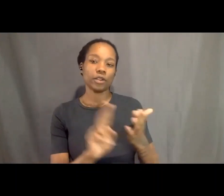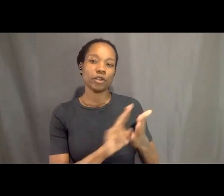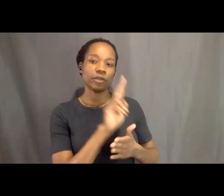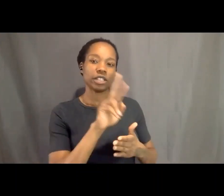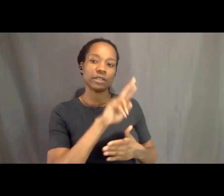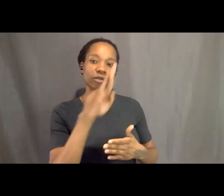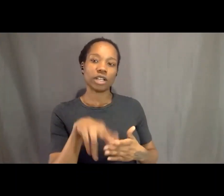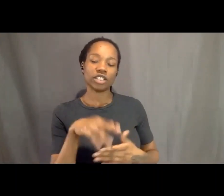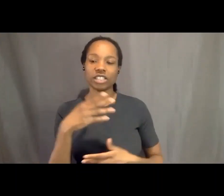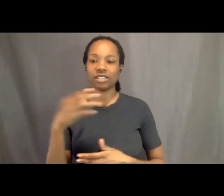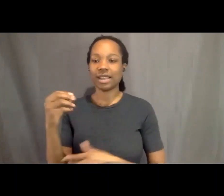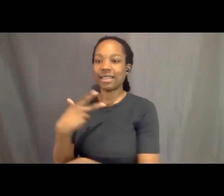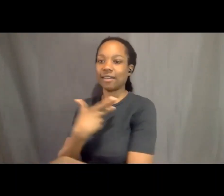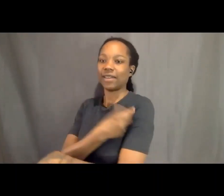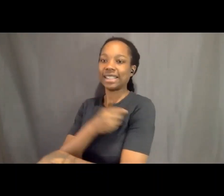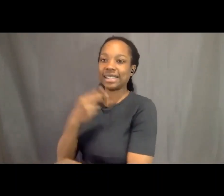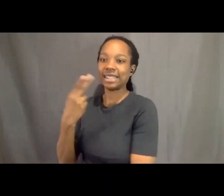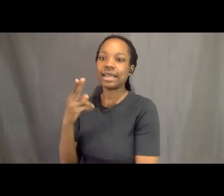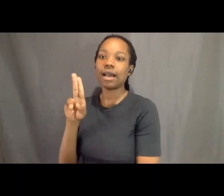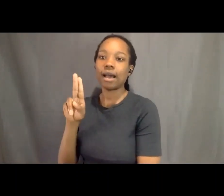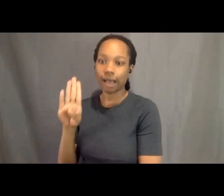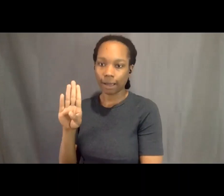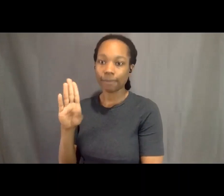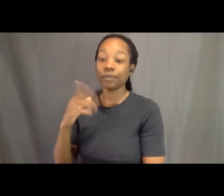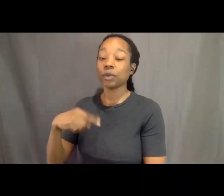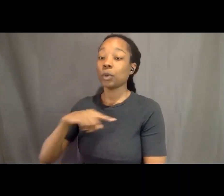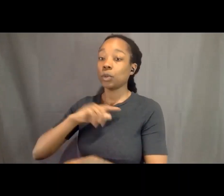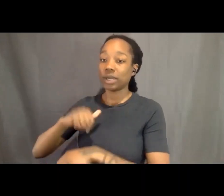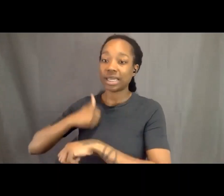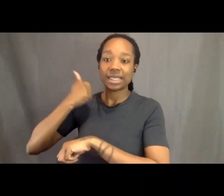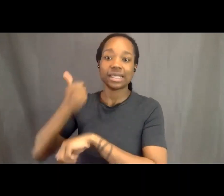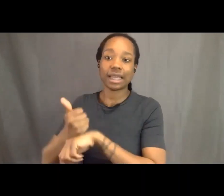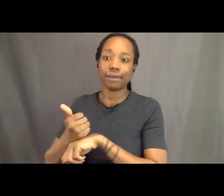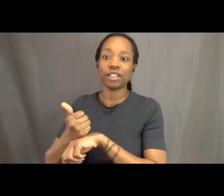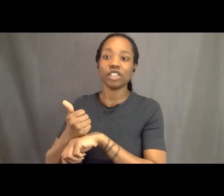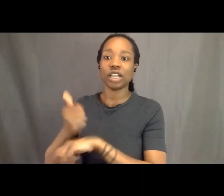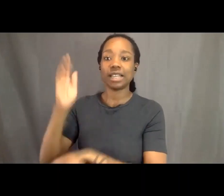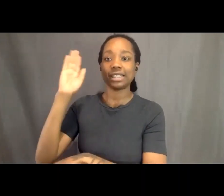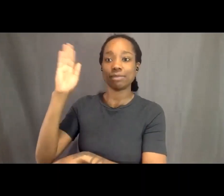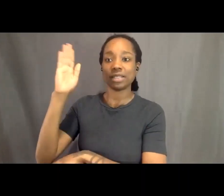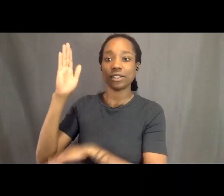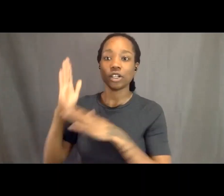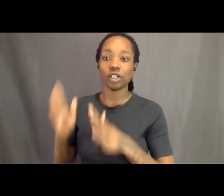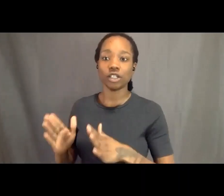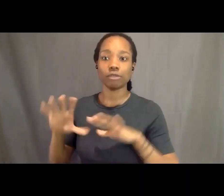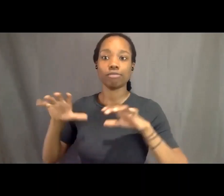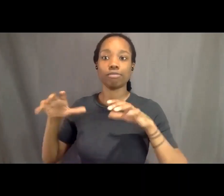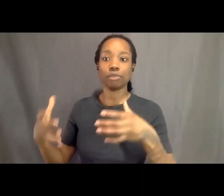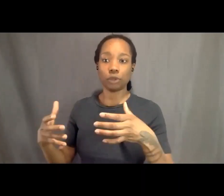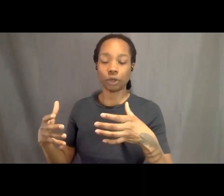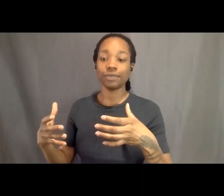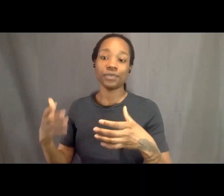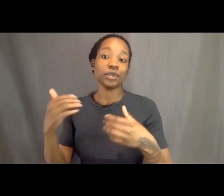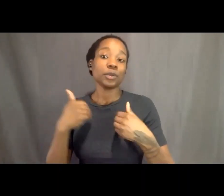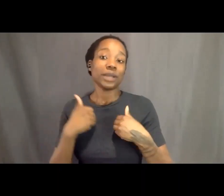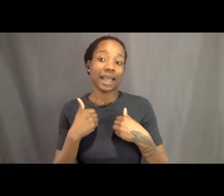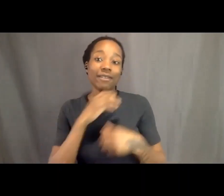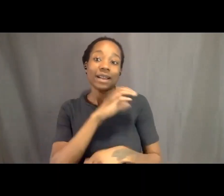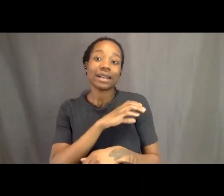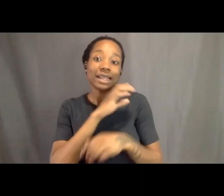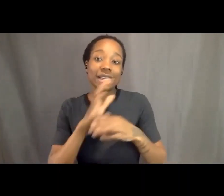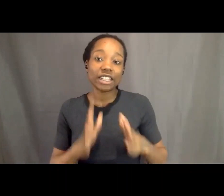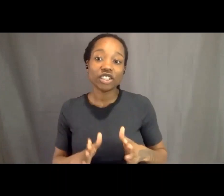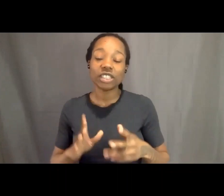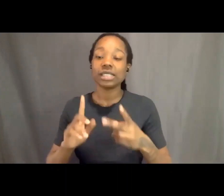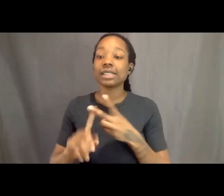begin to, we've established a speakers bureau. And so we have clinicians, we have people that are in studies, we have people that are sitting